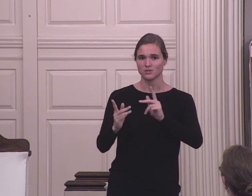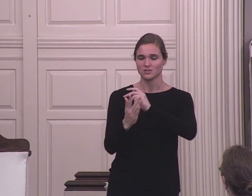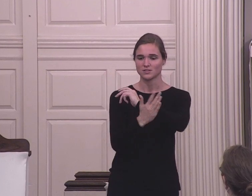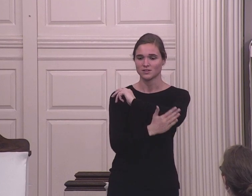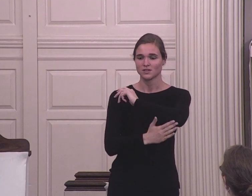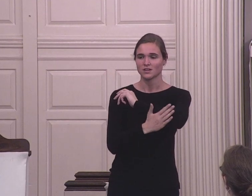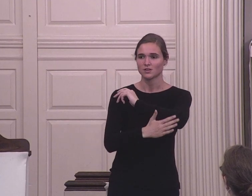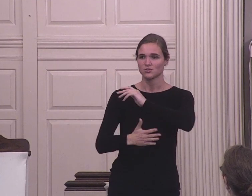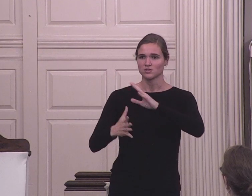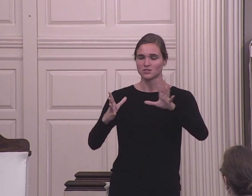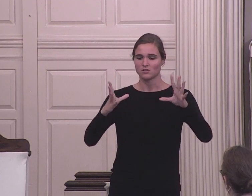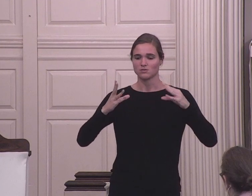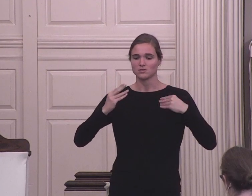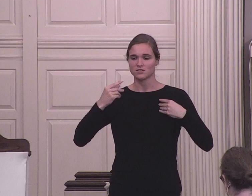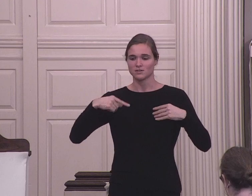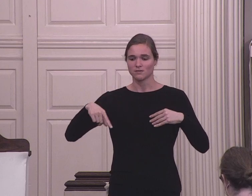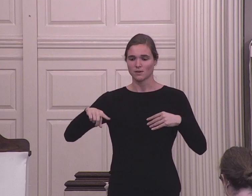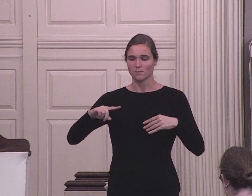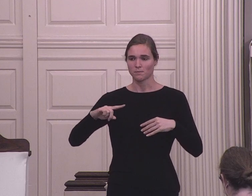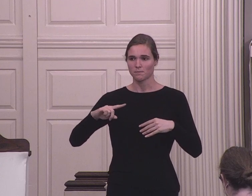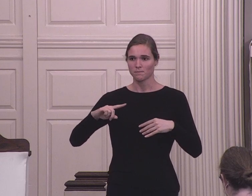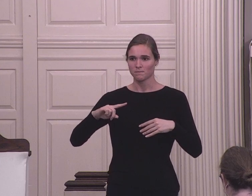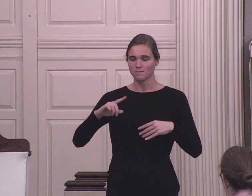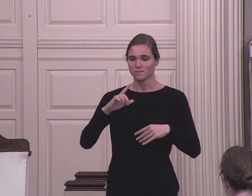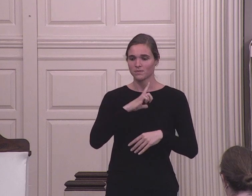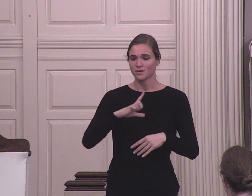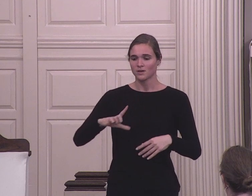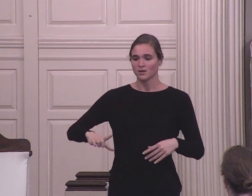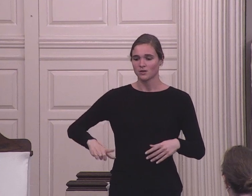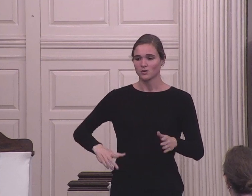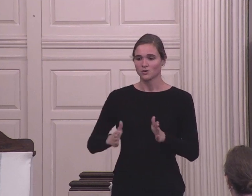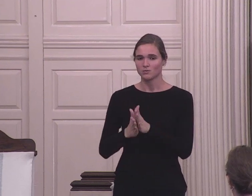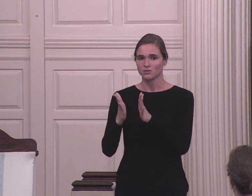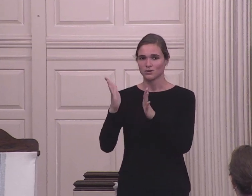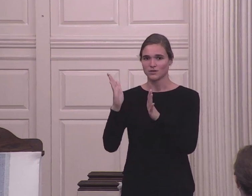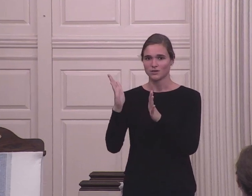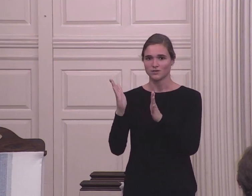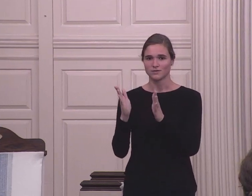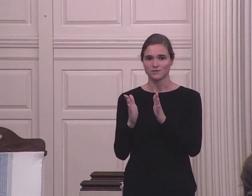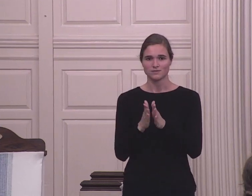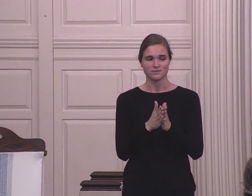that receive them. We pray to the Lord.